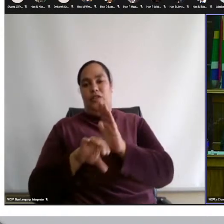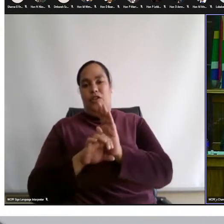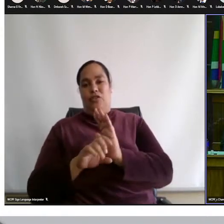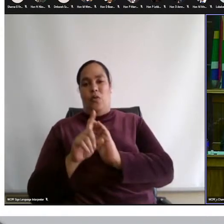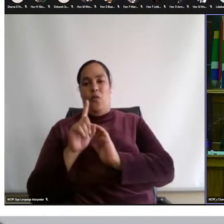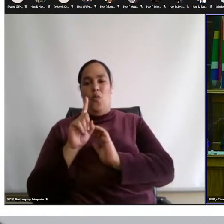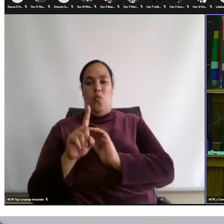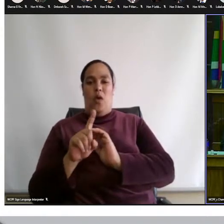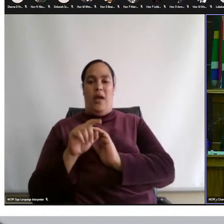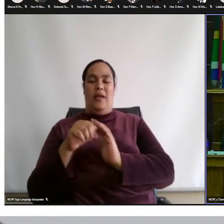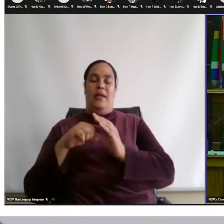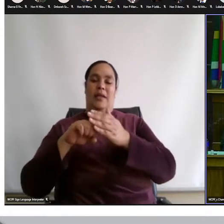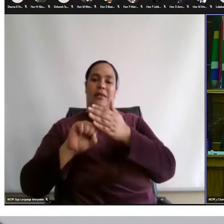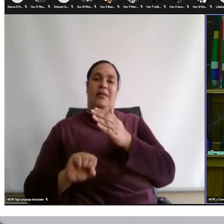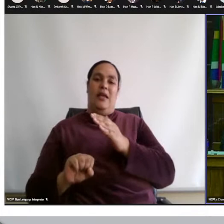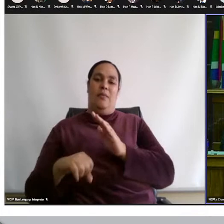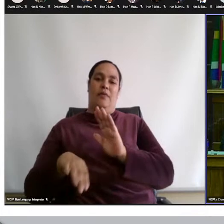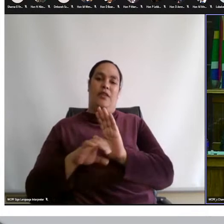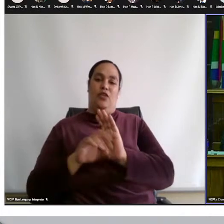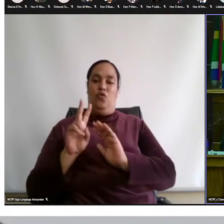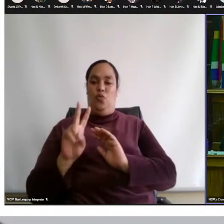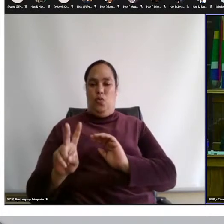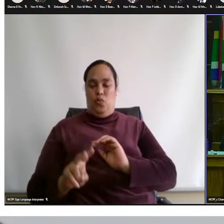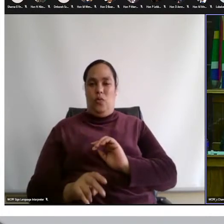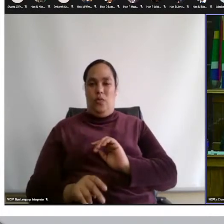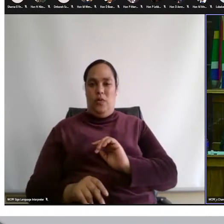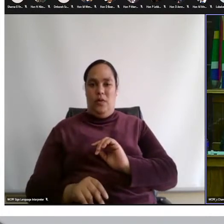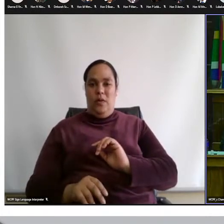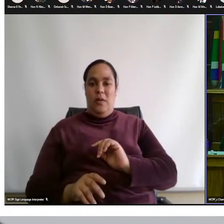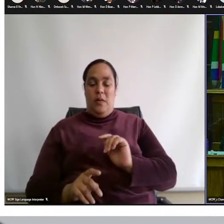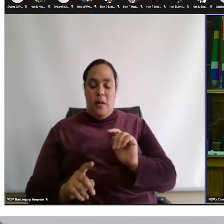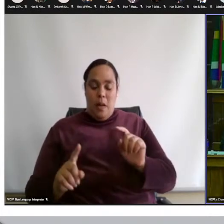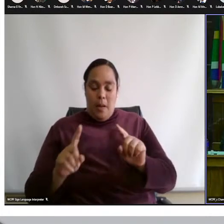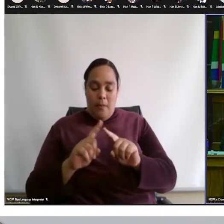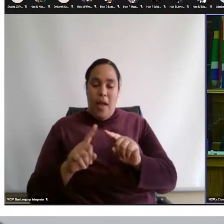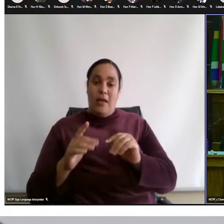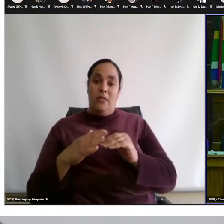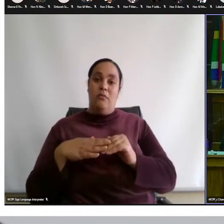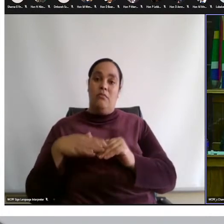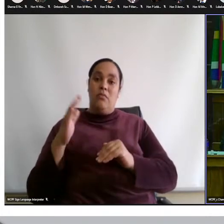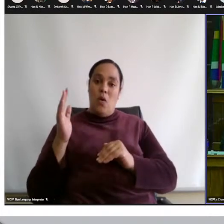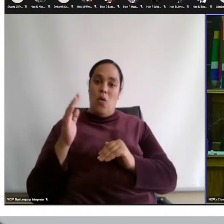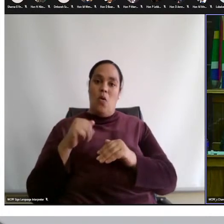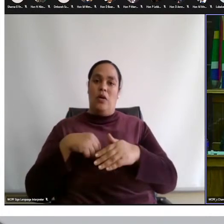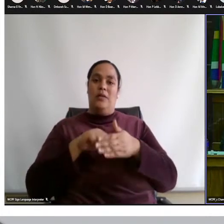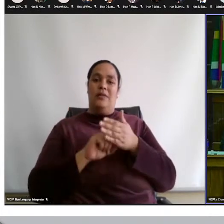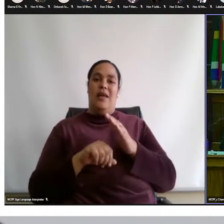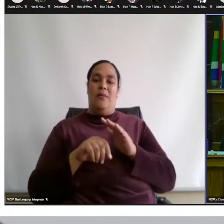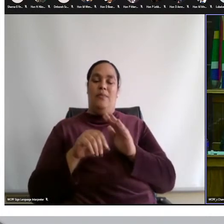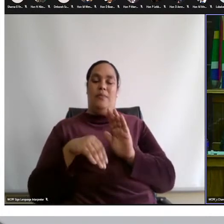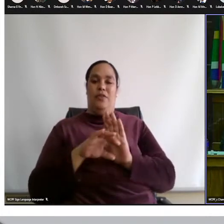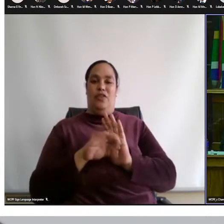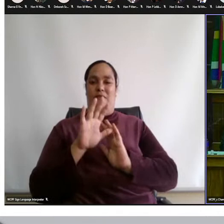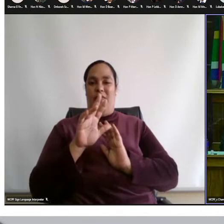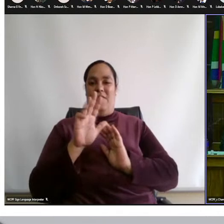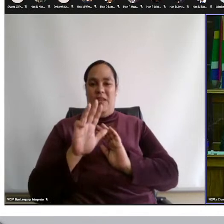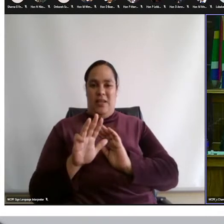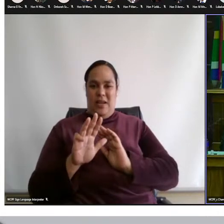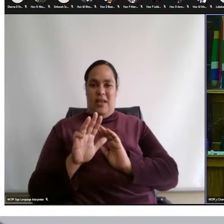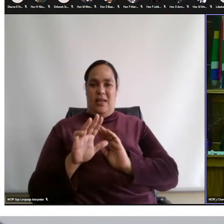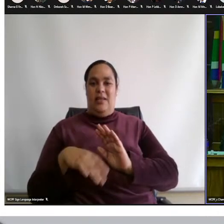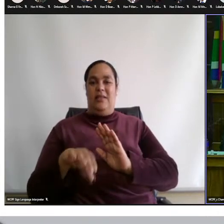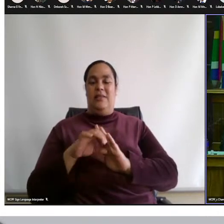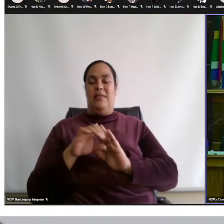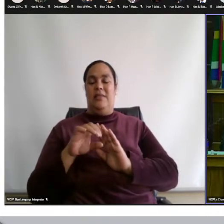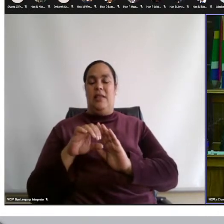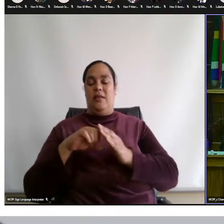1 and Subsection 2, but more particular, the Subsection 59, Subsection